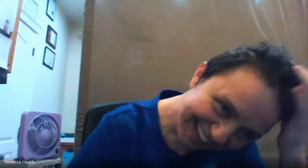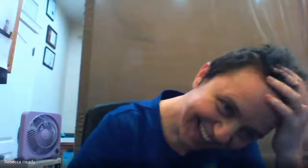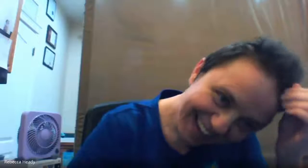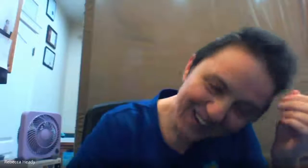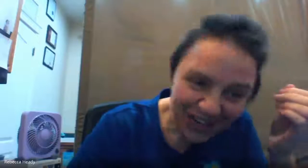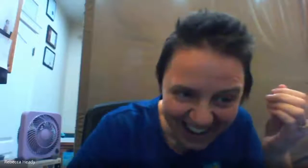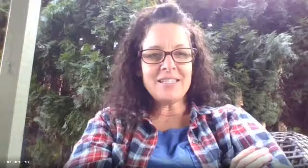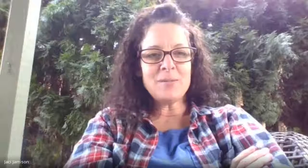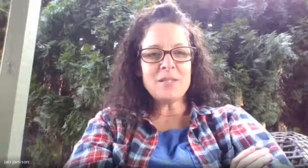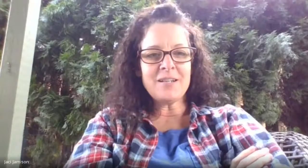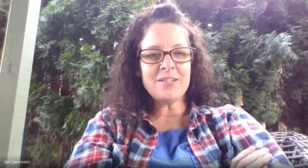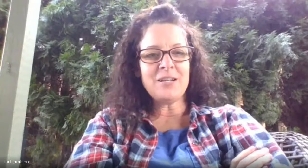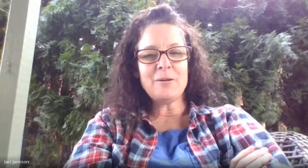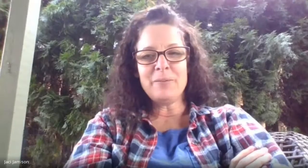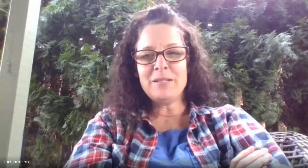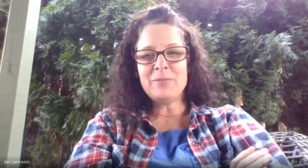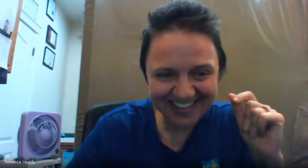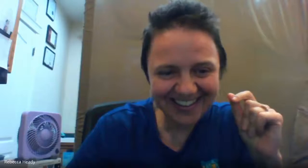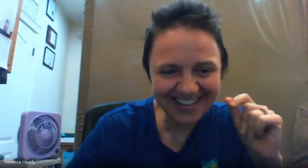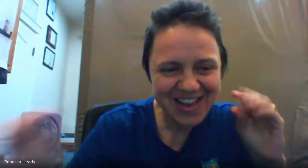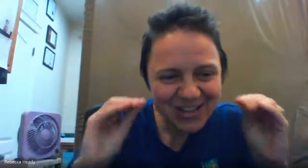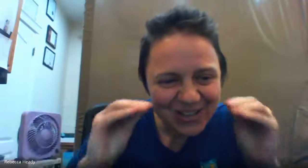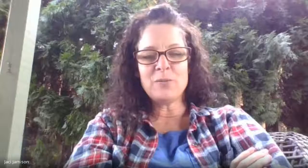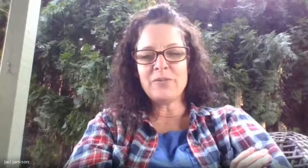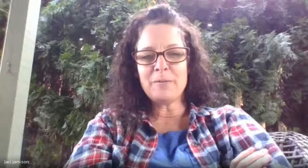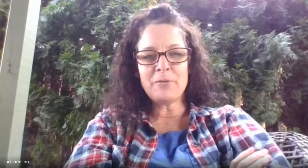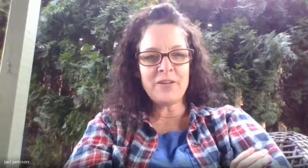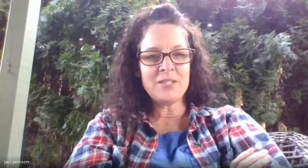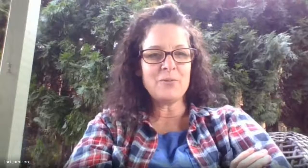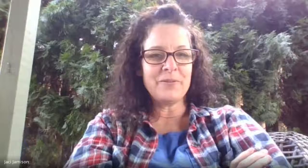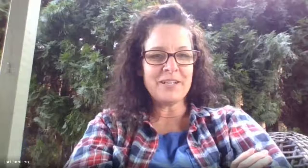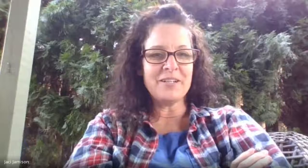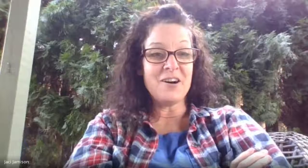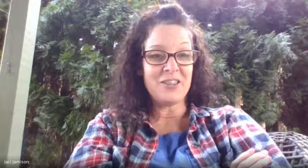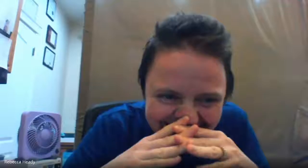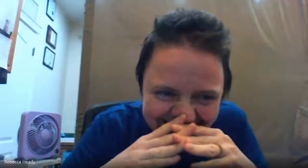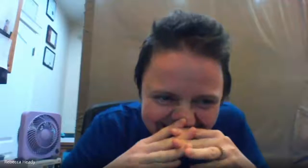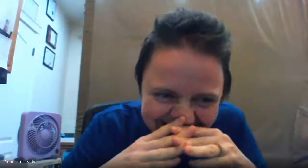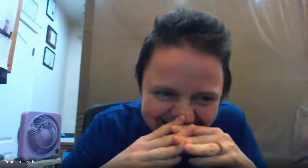We've got a licensed massage therapist, we've got a biologist, we've got a professor, and we've got an